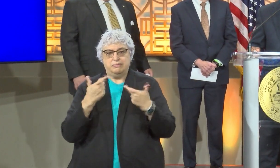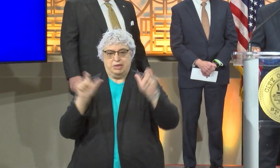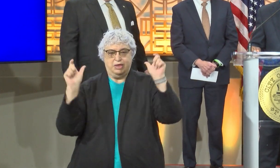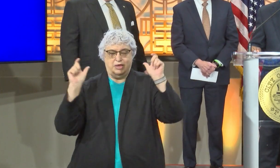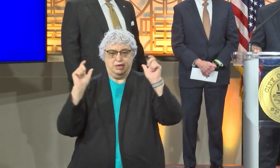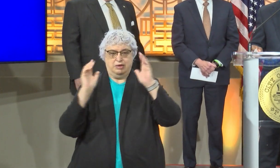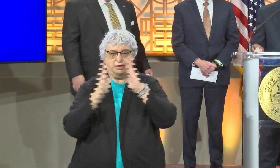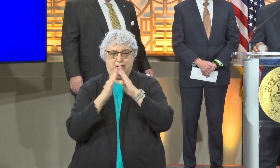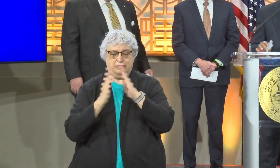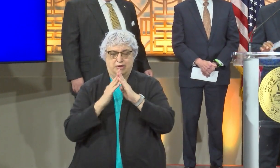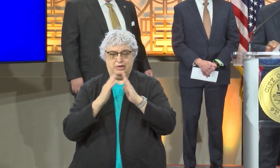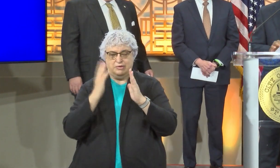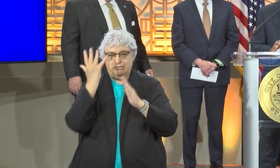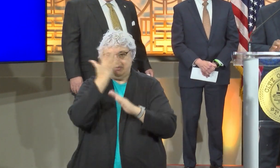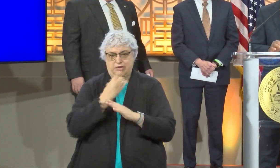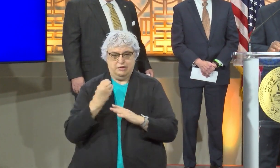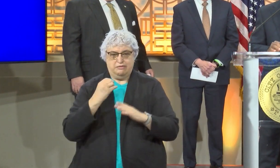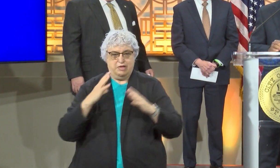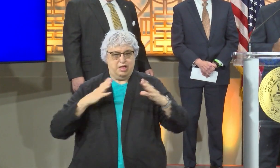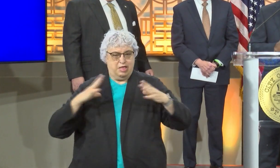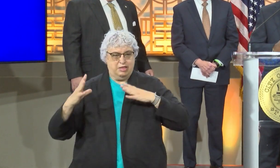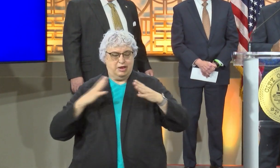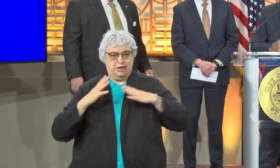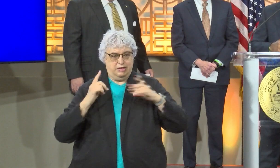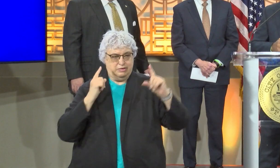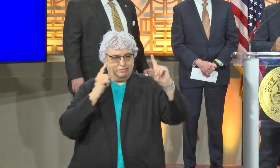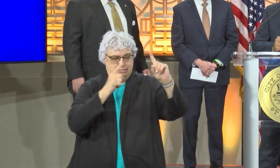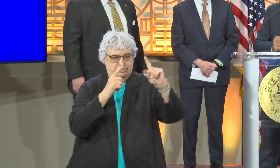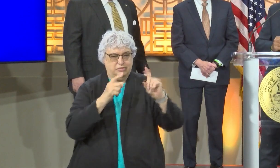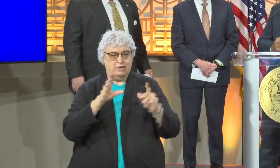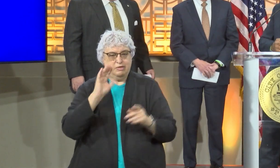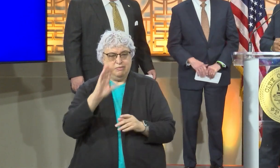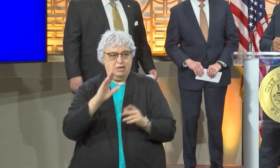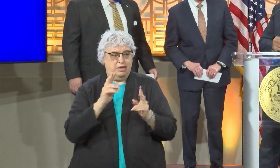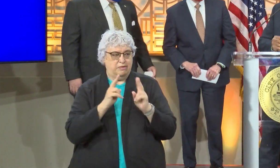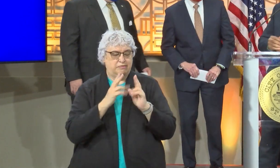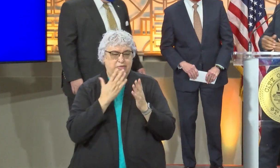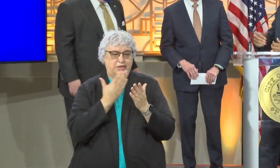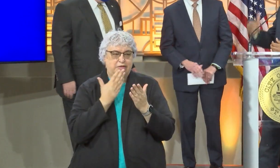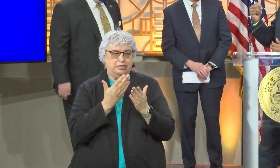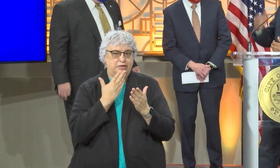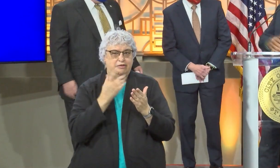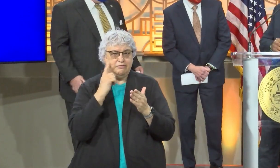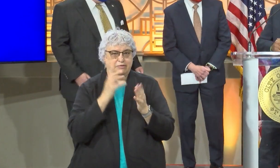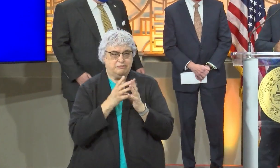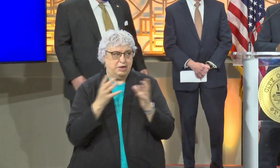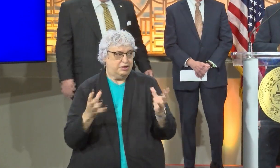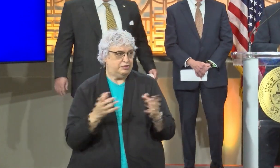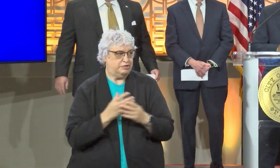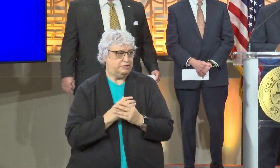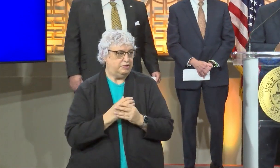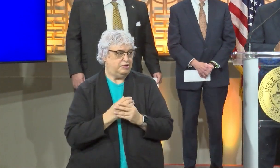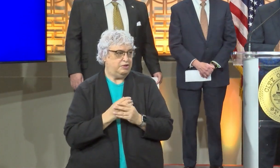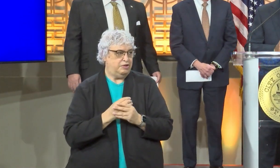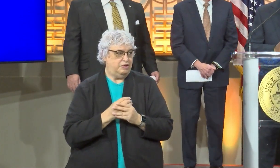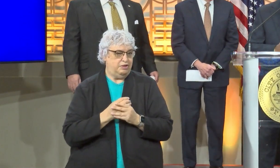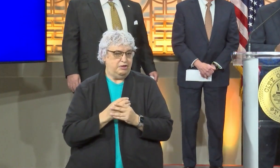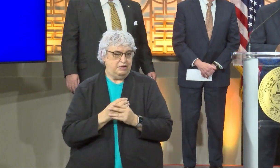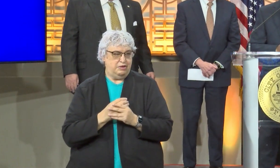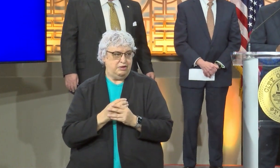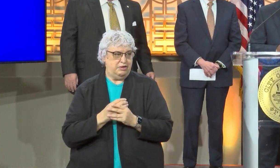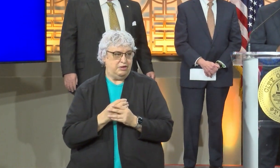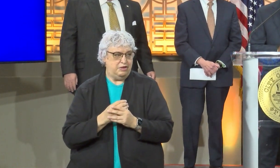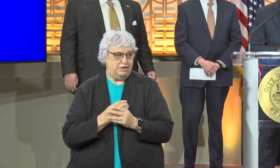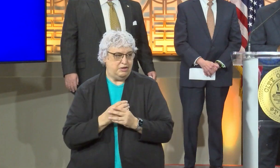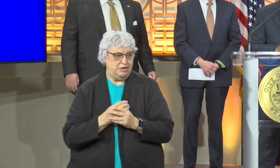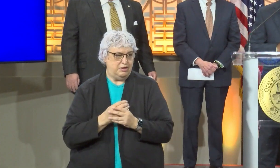a beautifully holiday destination, and it shows. Bob, thank you so very, very much. for all that you and the organization continue to